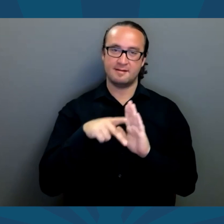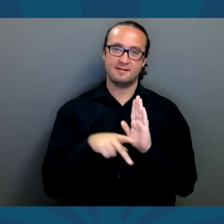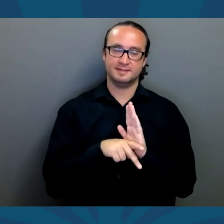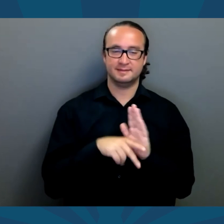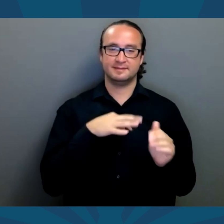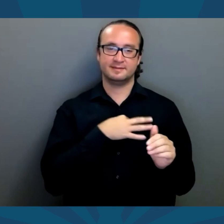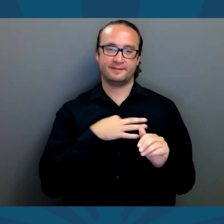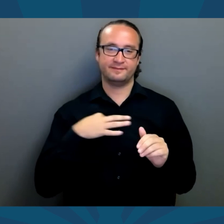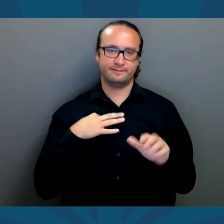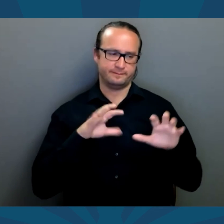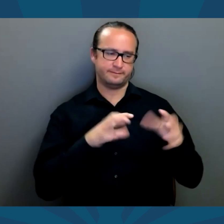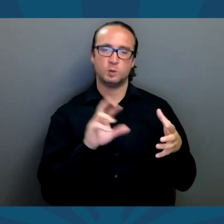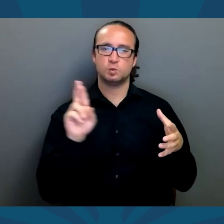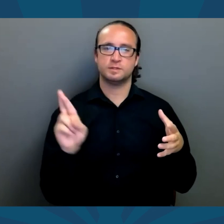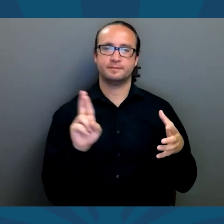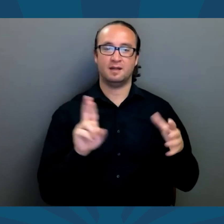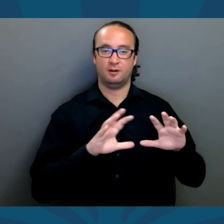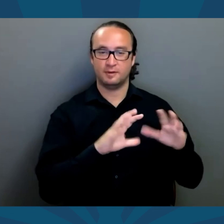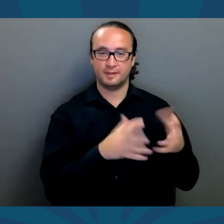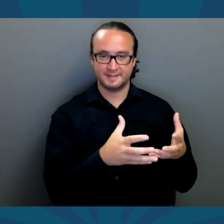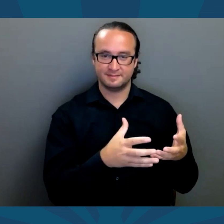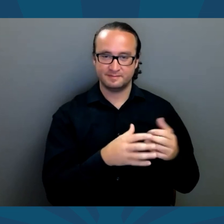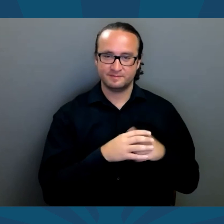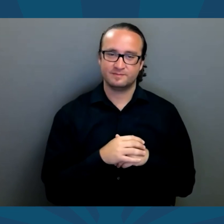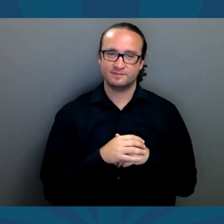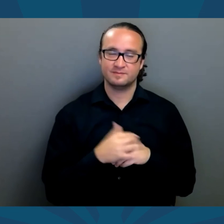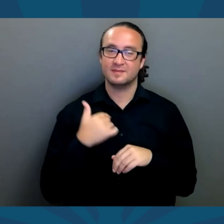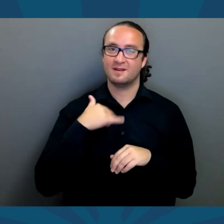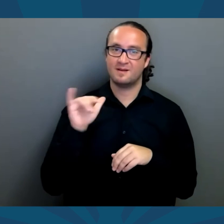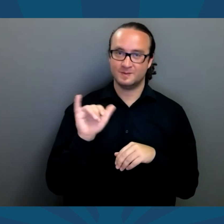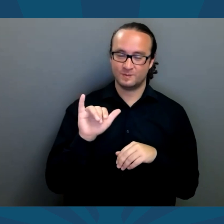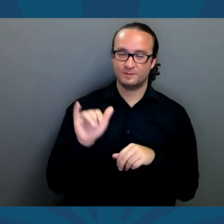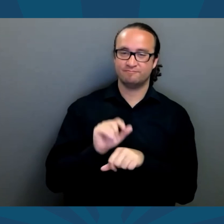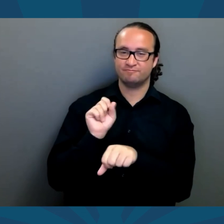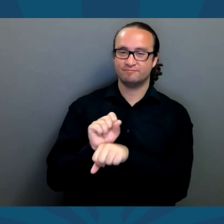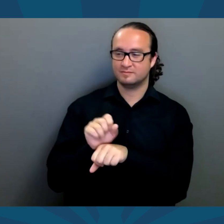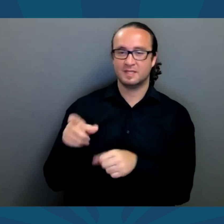where I was a policy staffer for the Republican caucus.